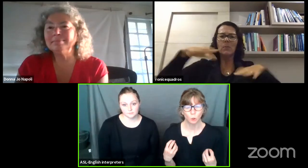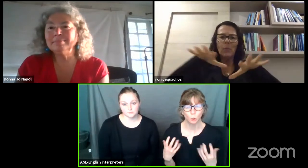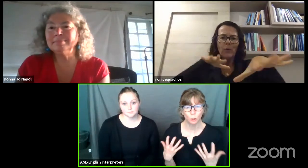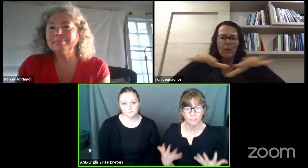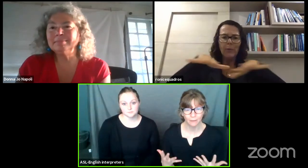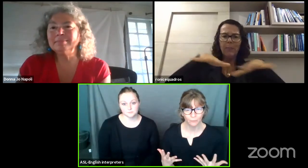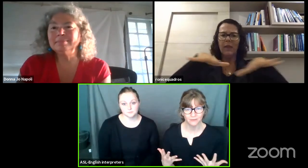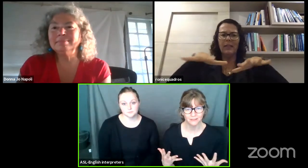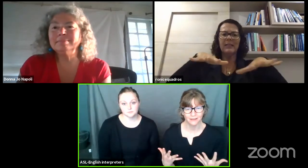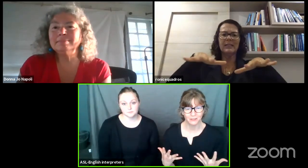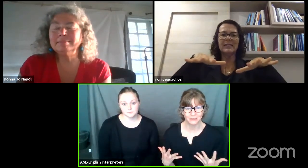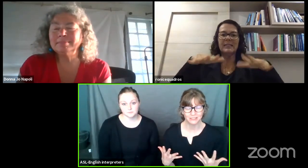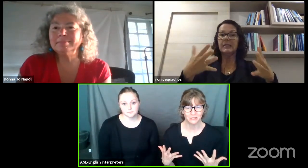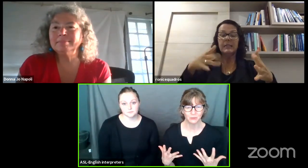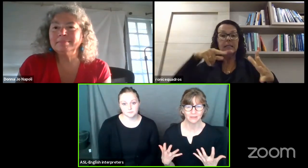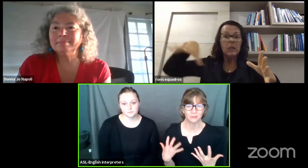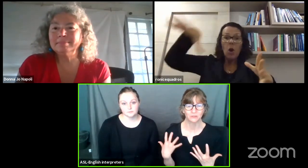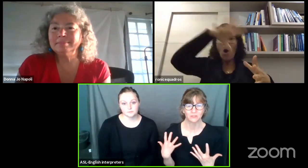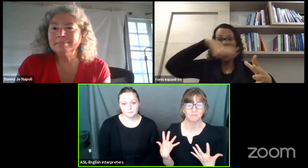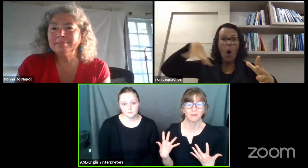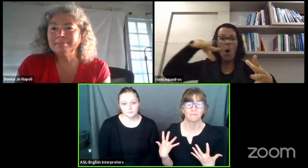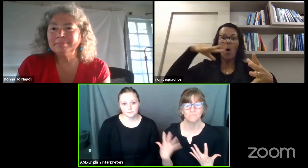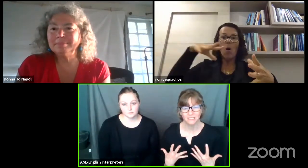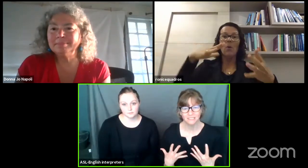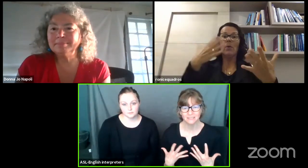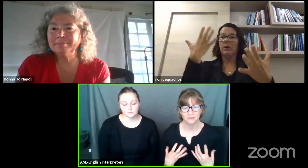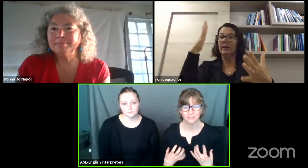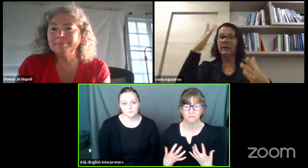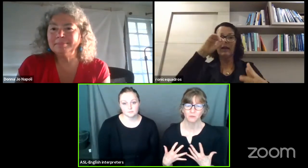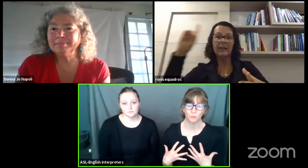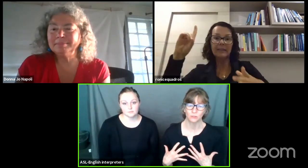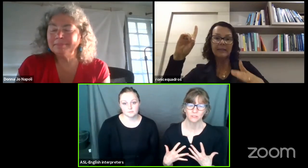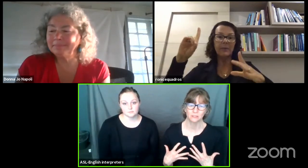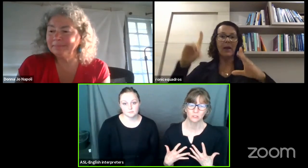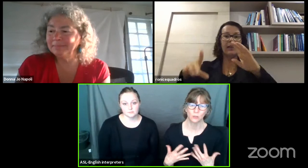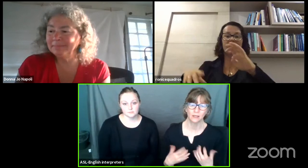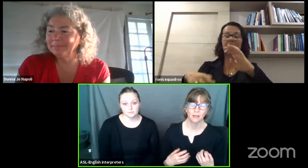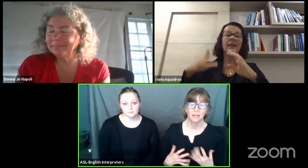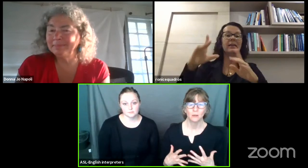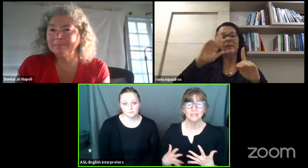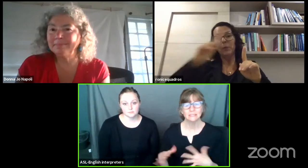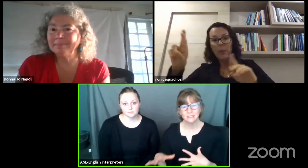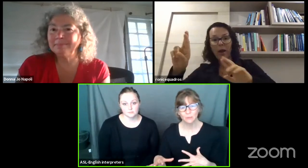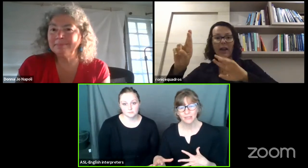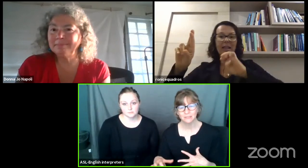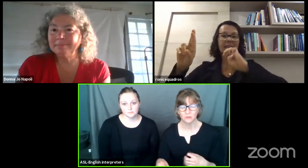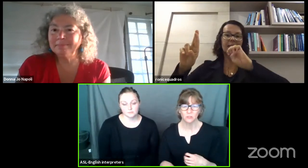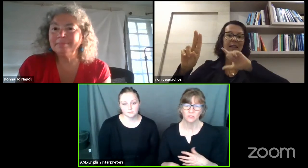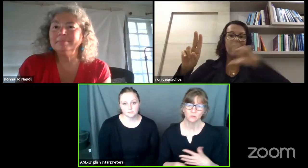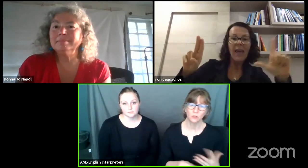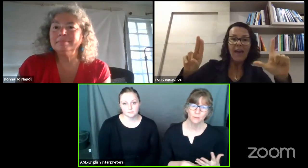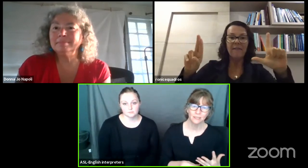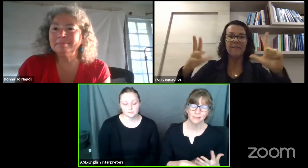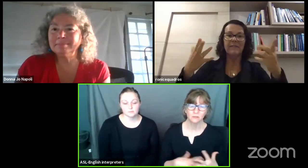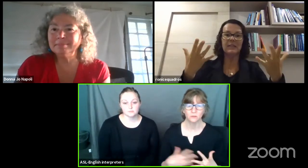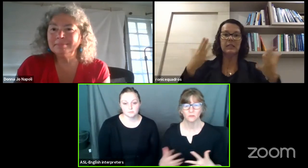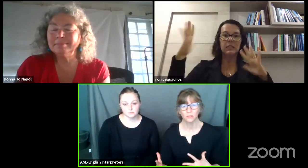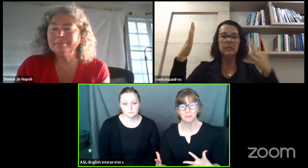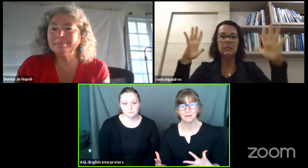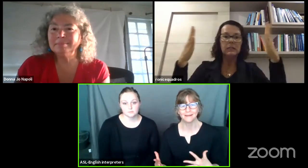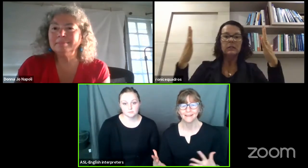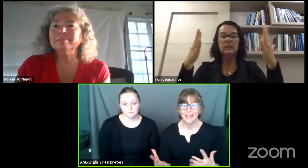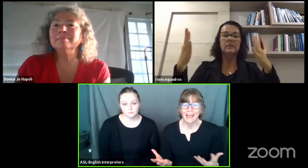person look at what the signer is doing. There's stuff on the face, there's stuff that the person's doing in space. Are they using their dominant hand